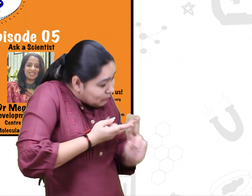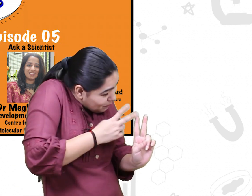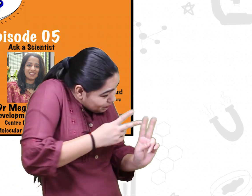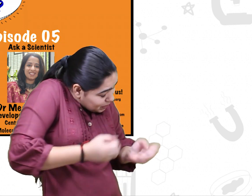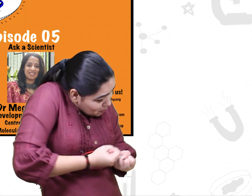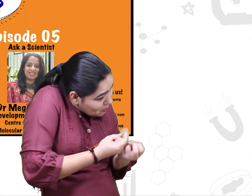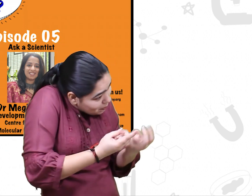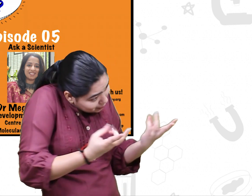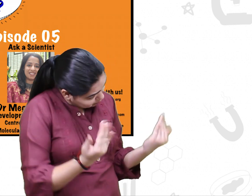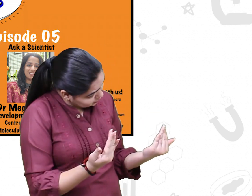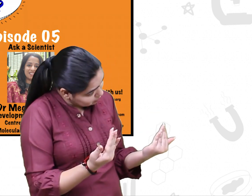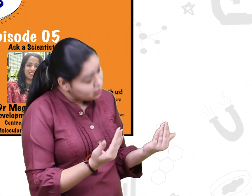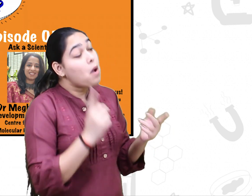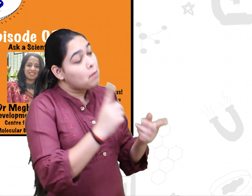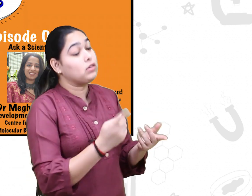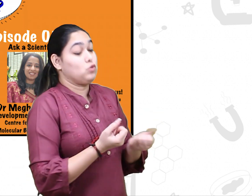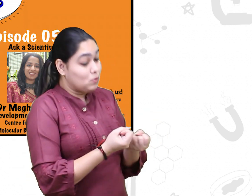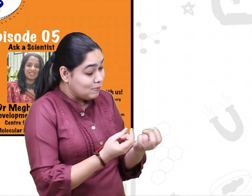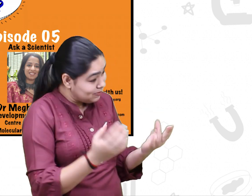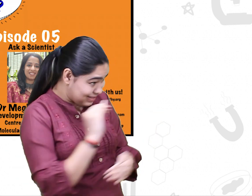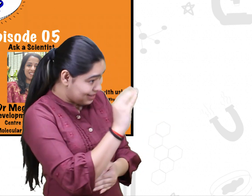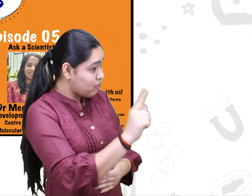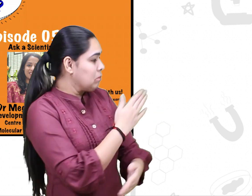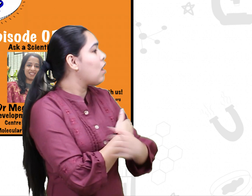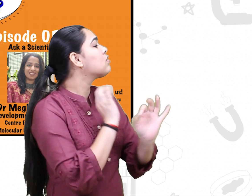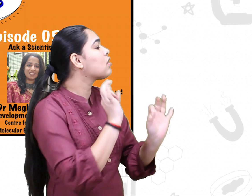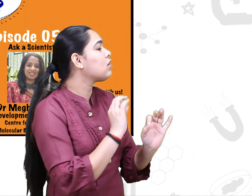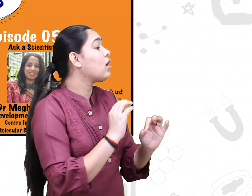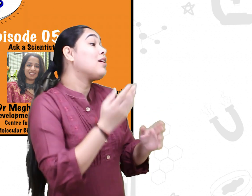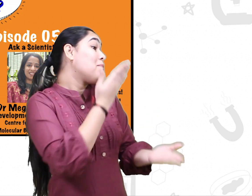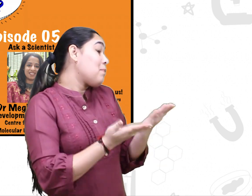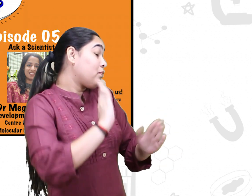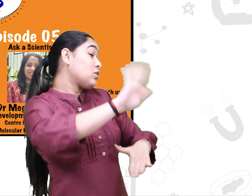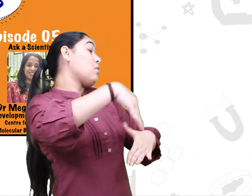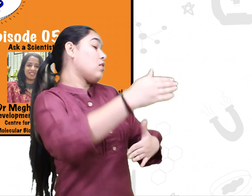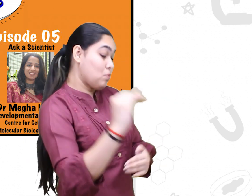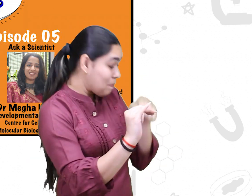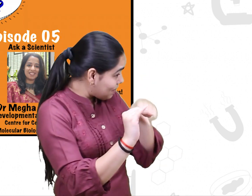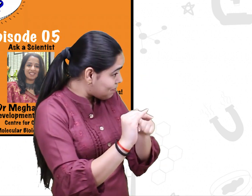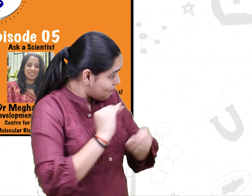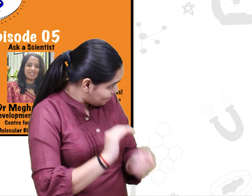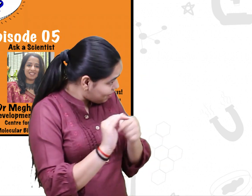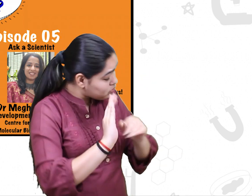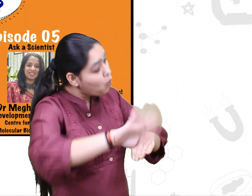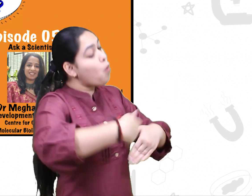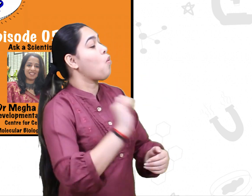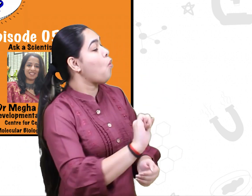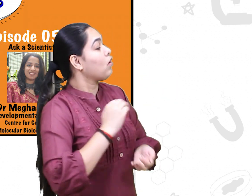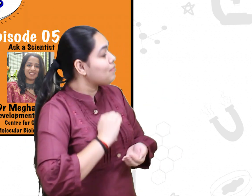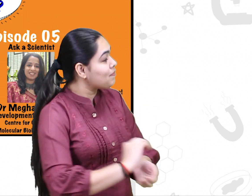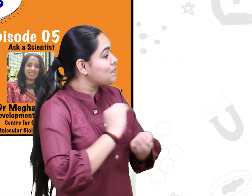other snakes. This could mean the limbless snake might have survived better than the